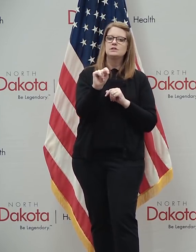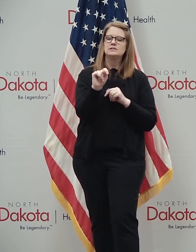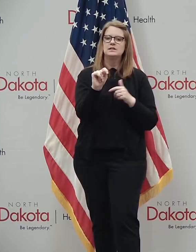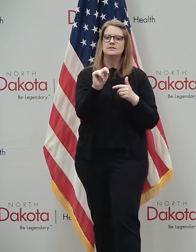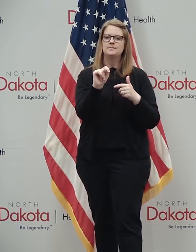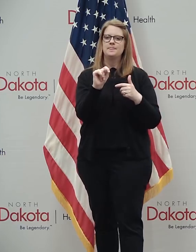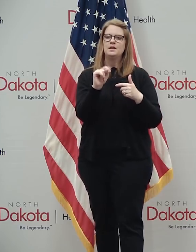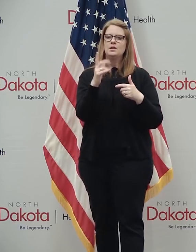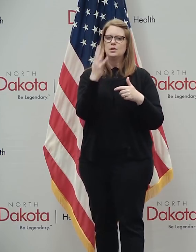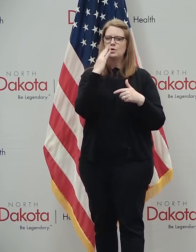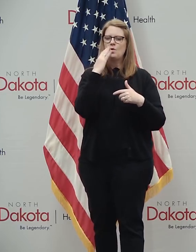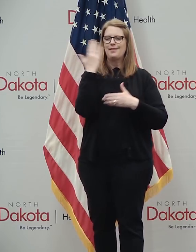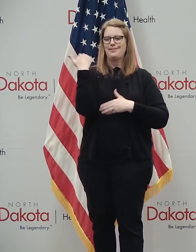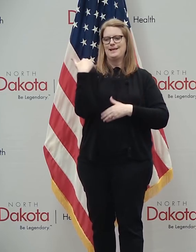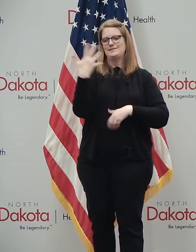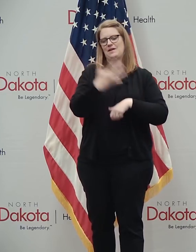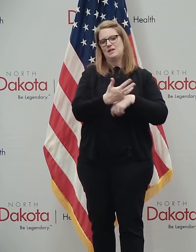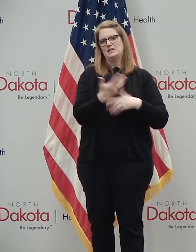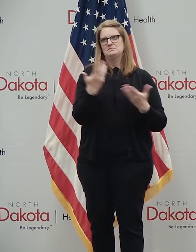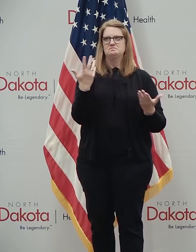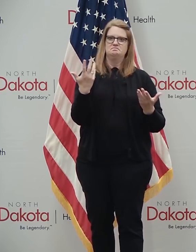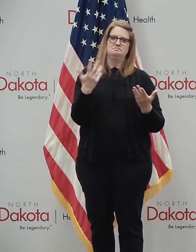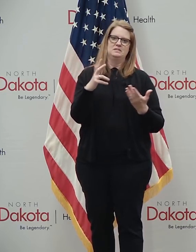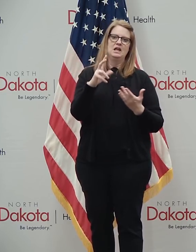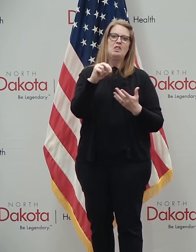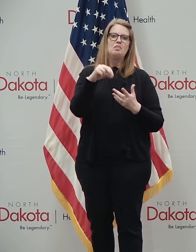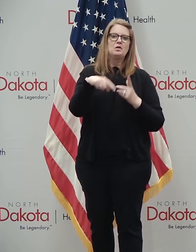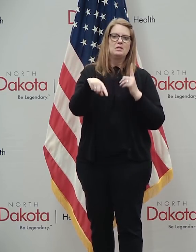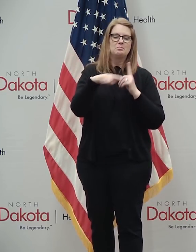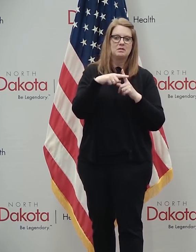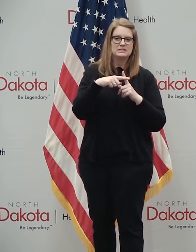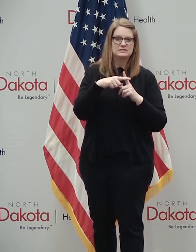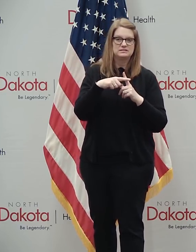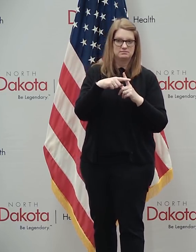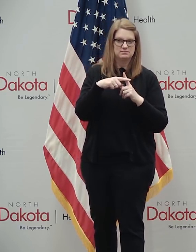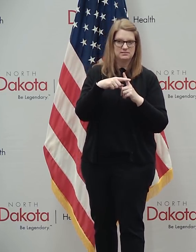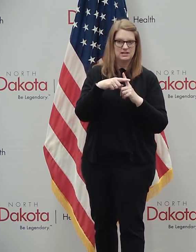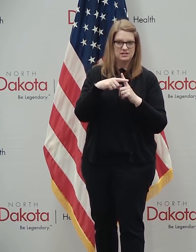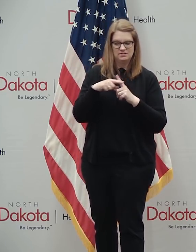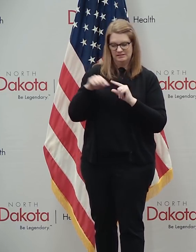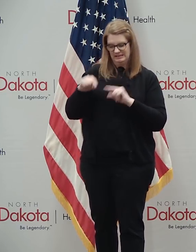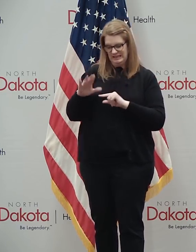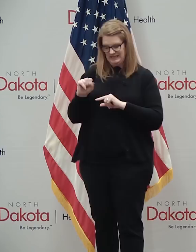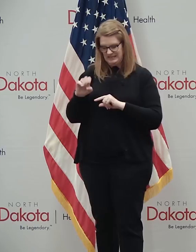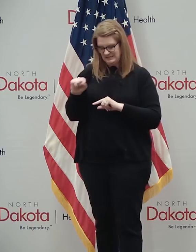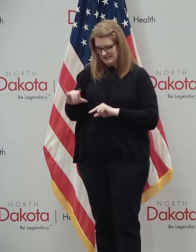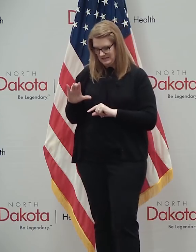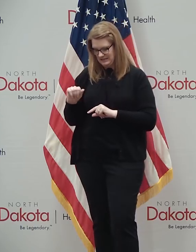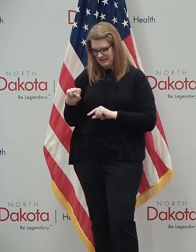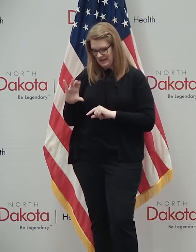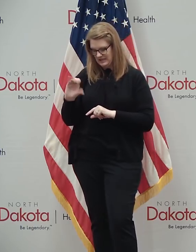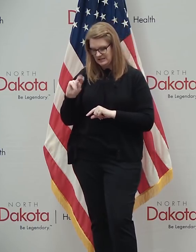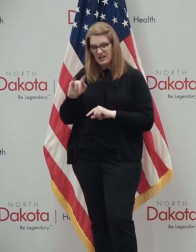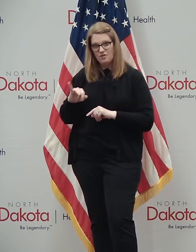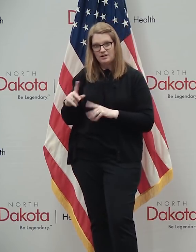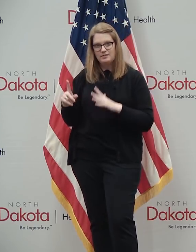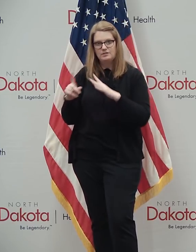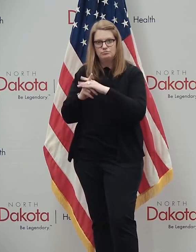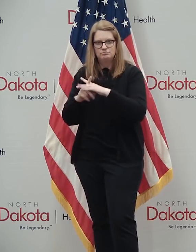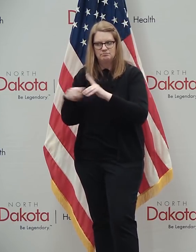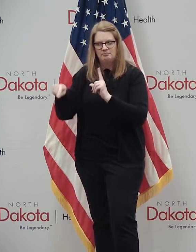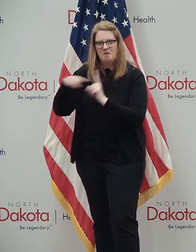the last 5 days when we have maybe 30 plus contacts in Cass County that come back positive, we